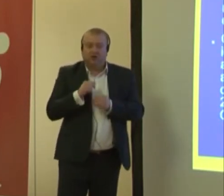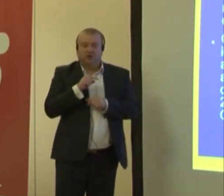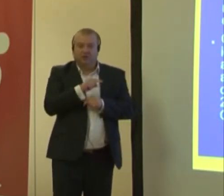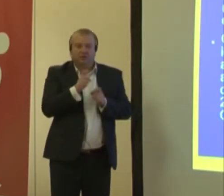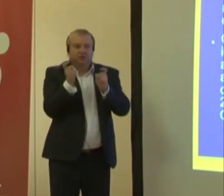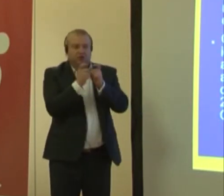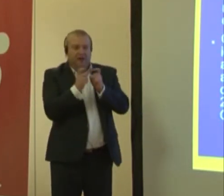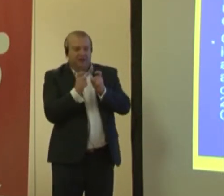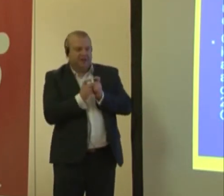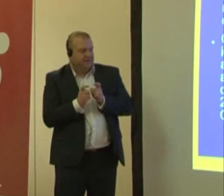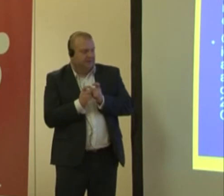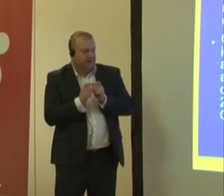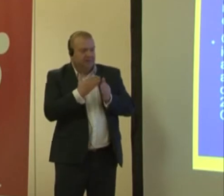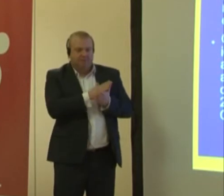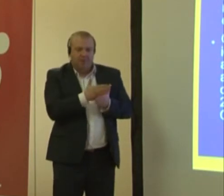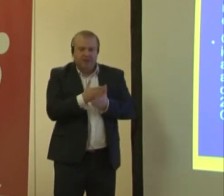Now,